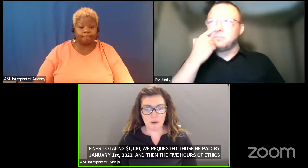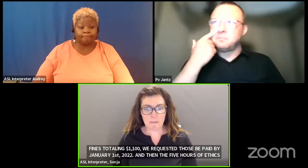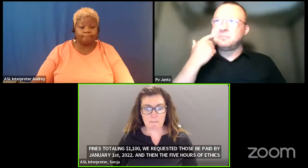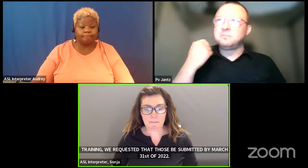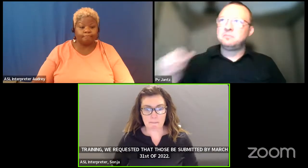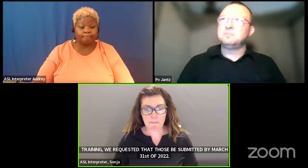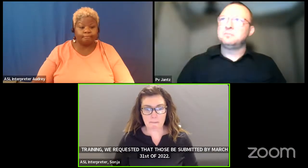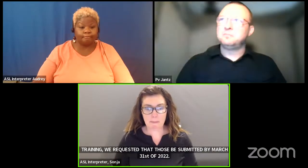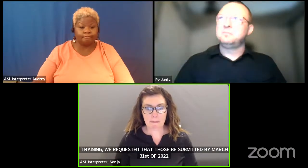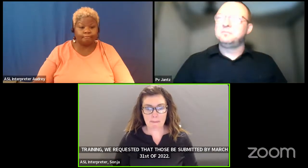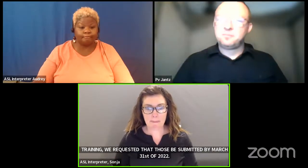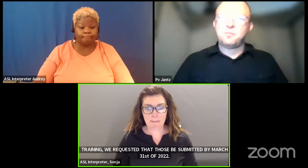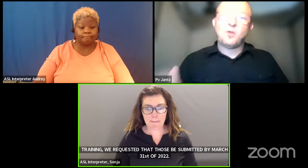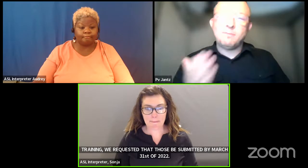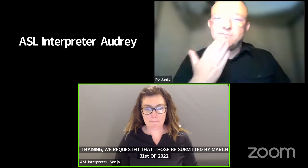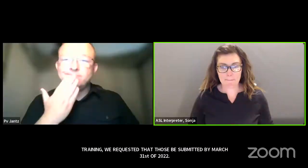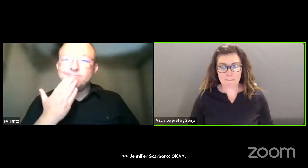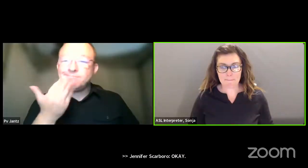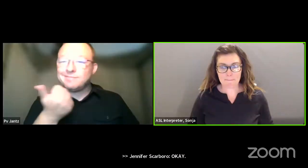Okay.